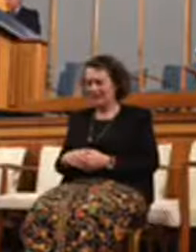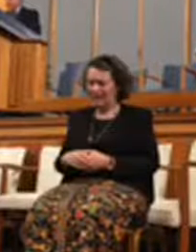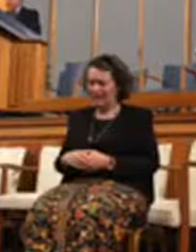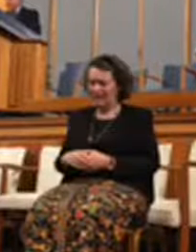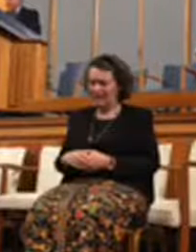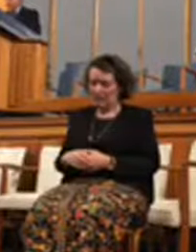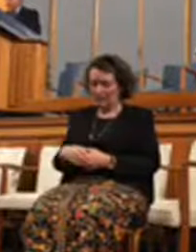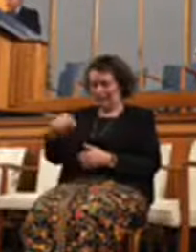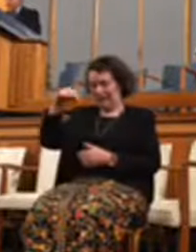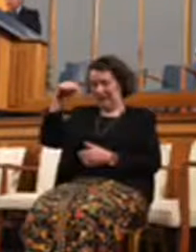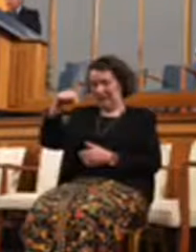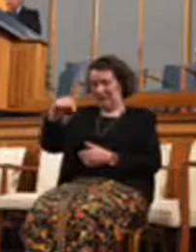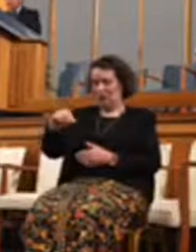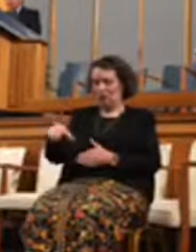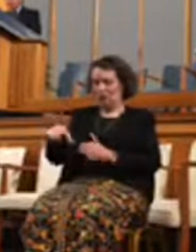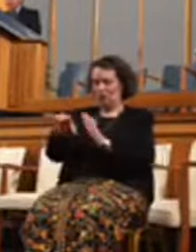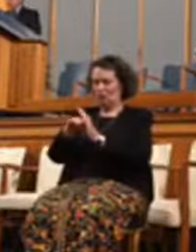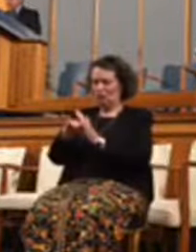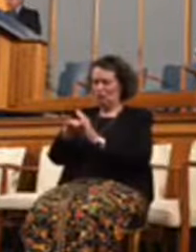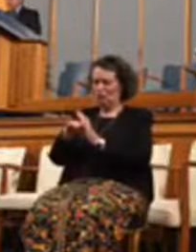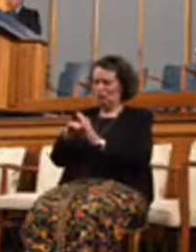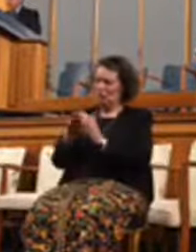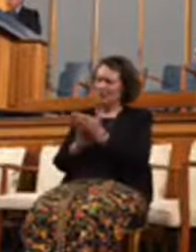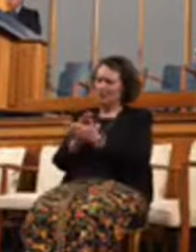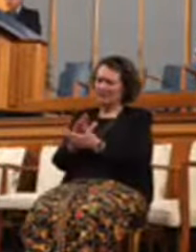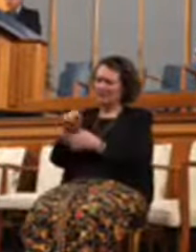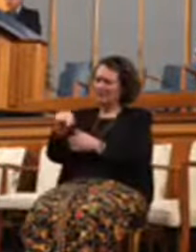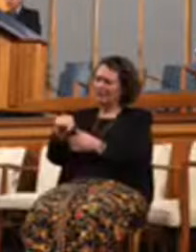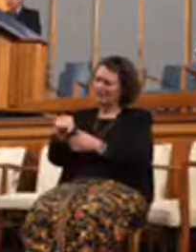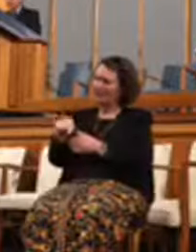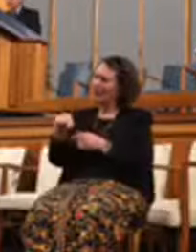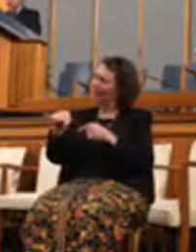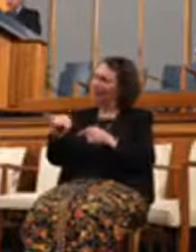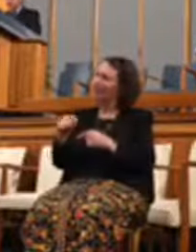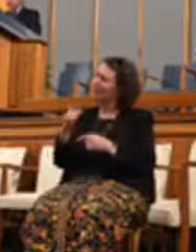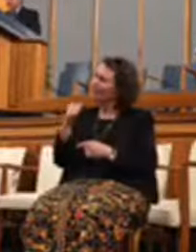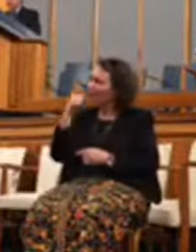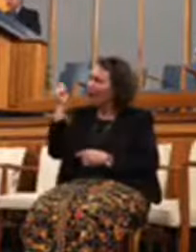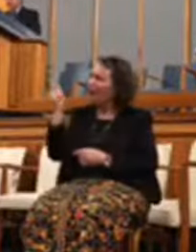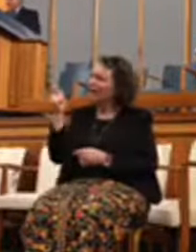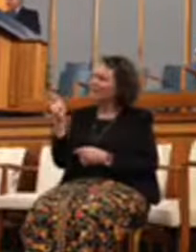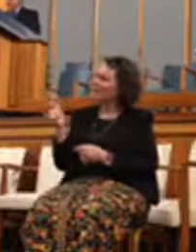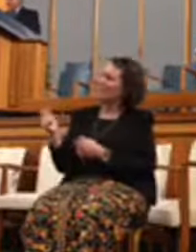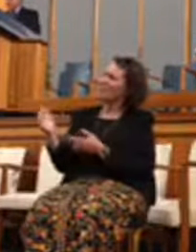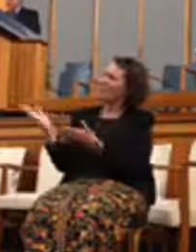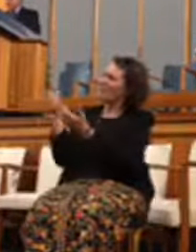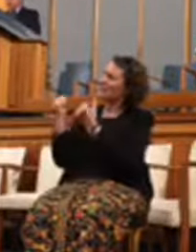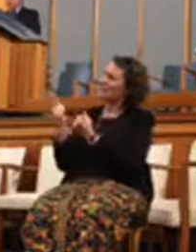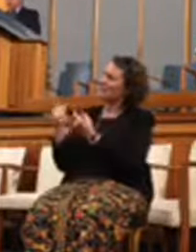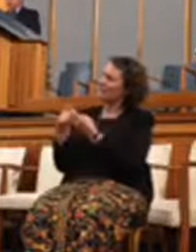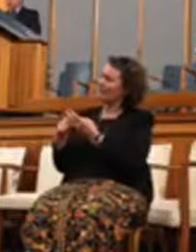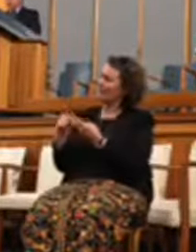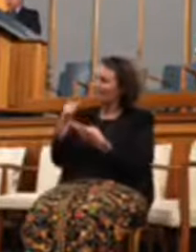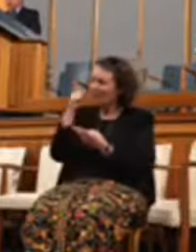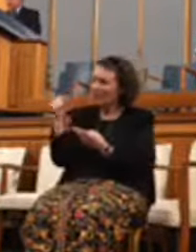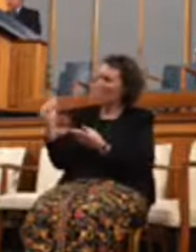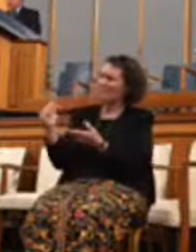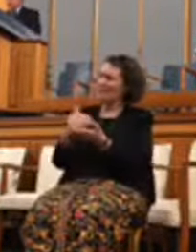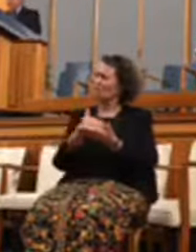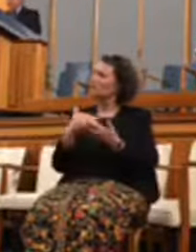it a place of blessing, a place of salvation. So we pray that thou will help us,